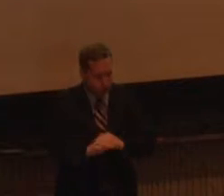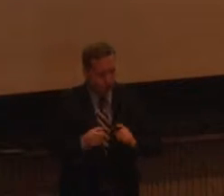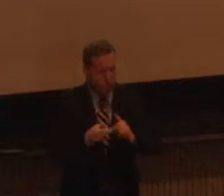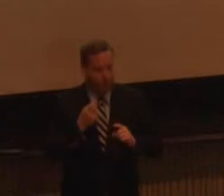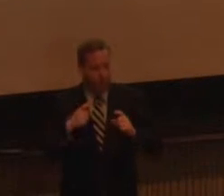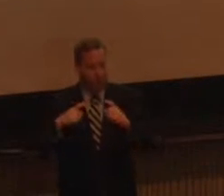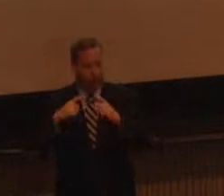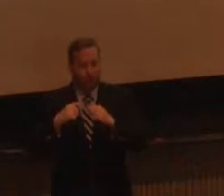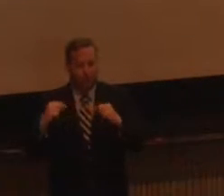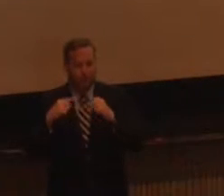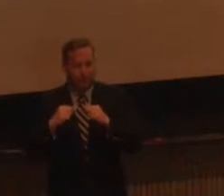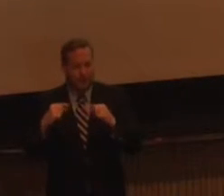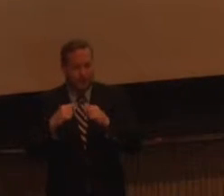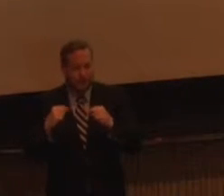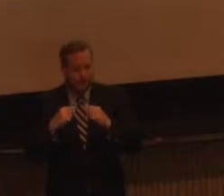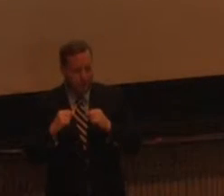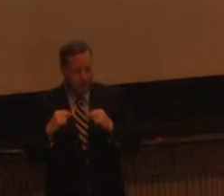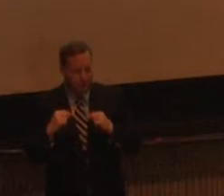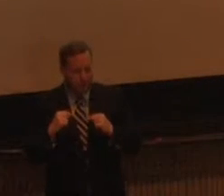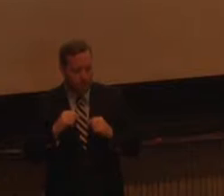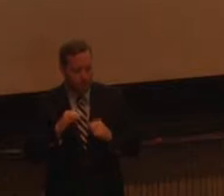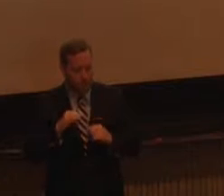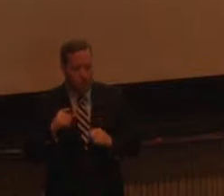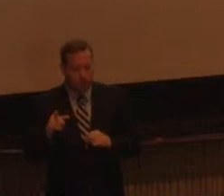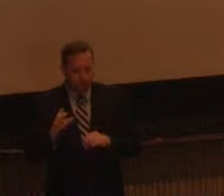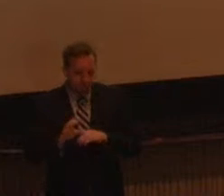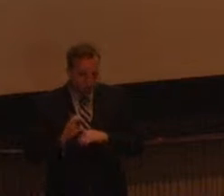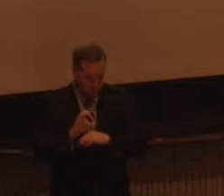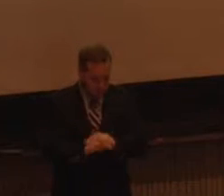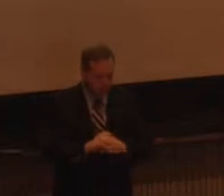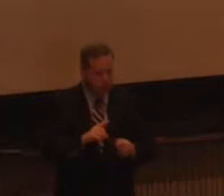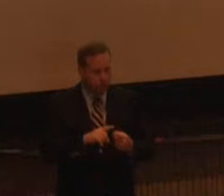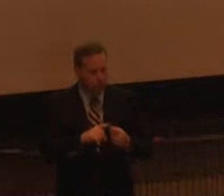there's a story about having funding that had come from Japan,